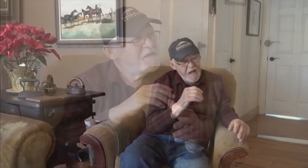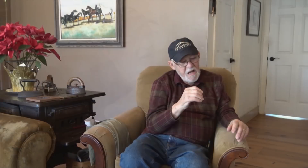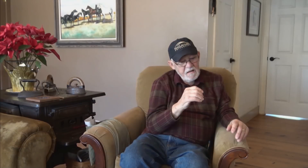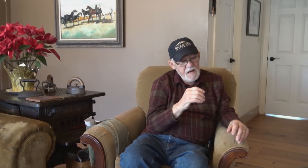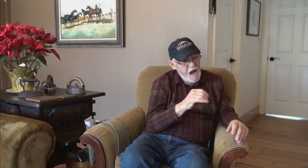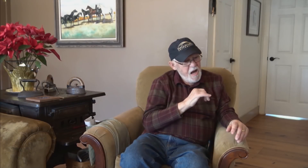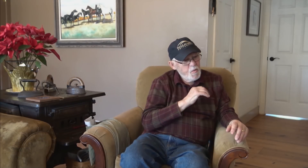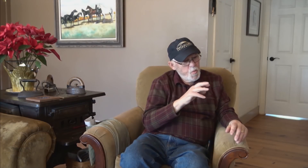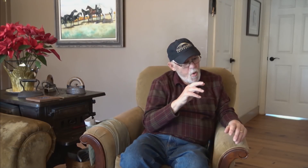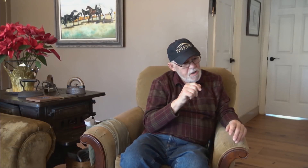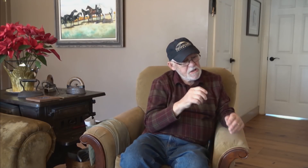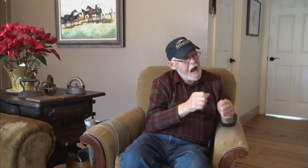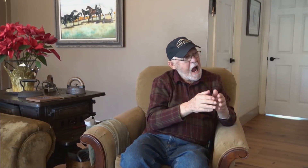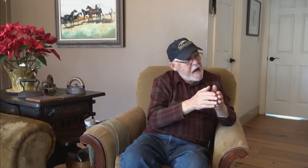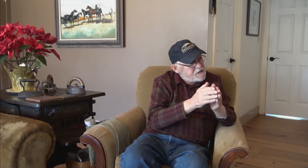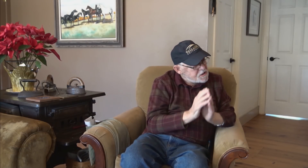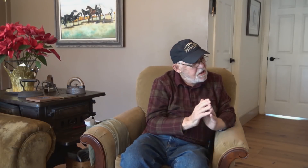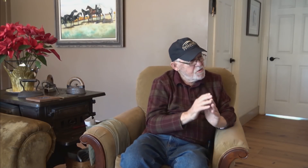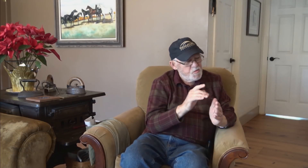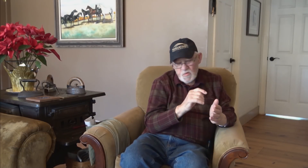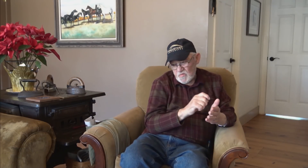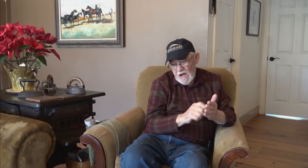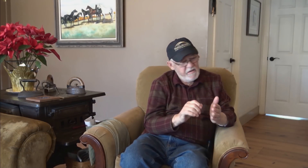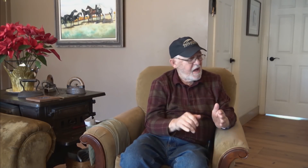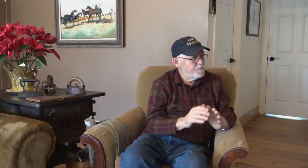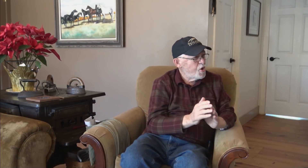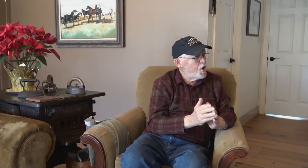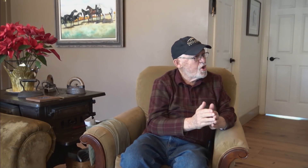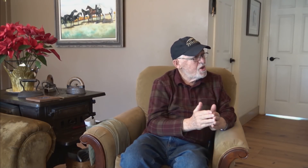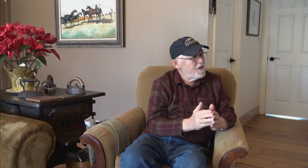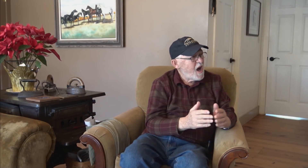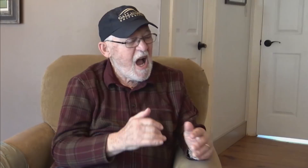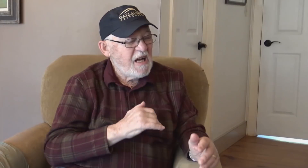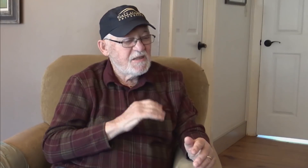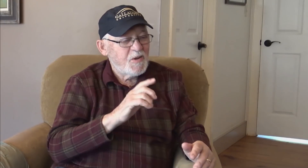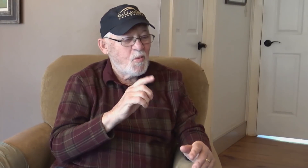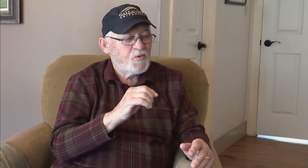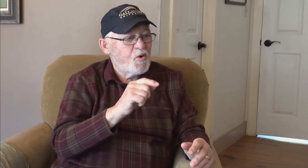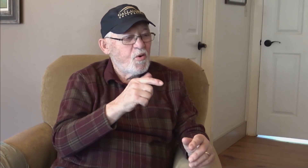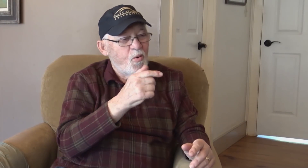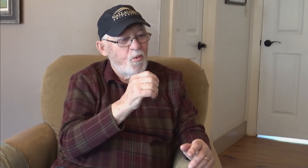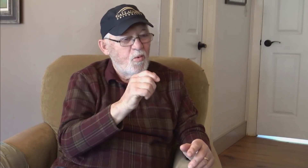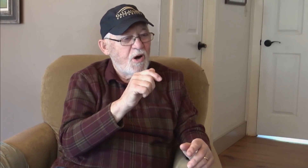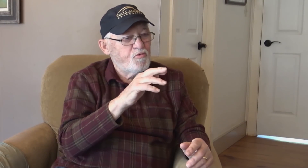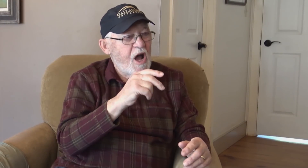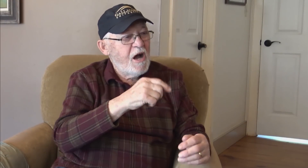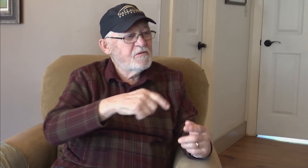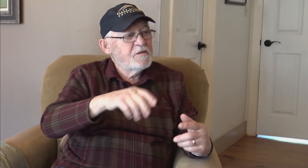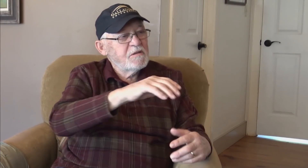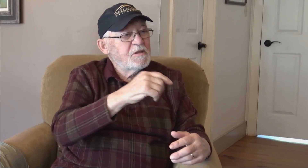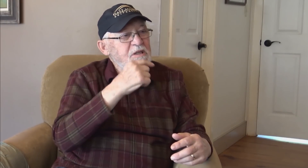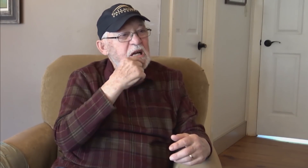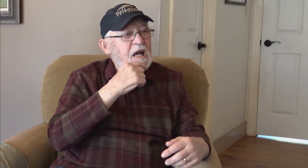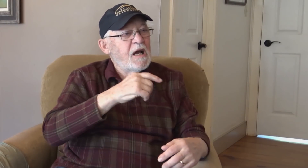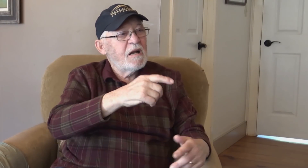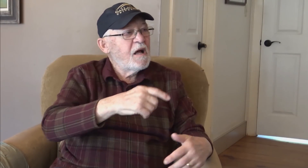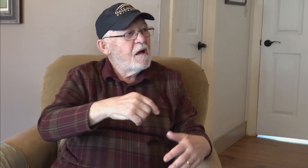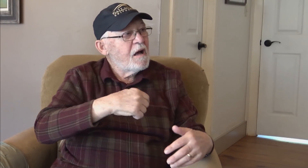We were invited then to their home, and from that, I was asked to write the book. I didn't